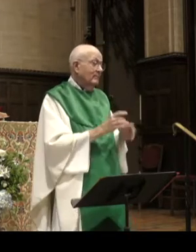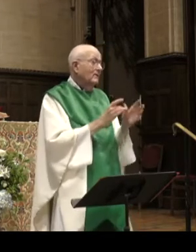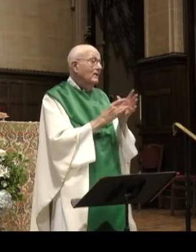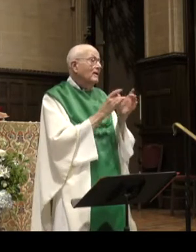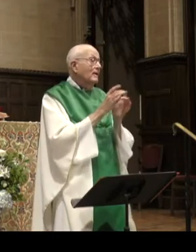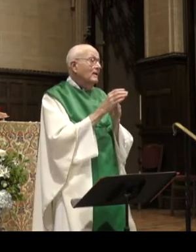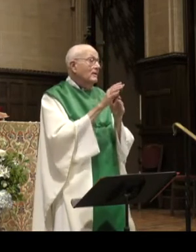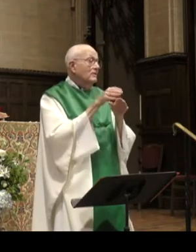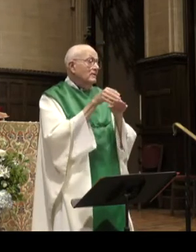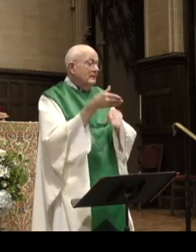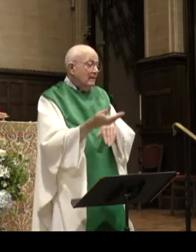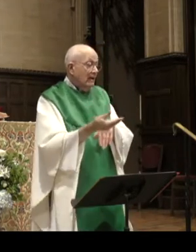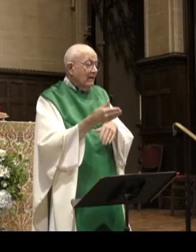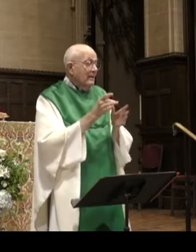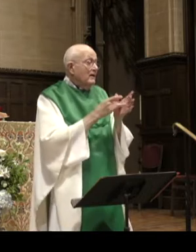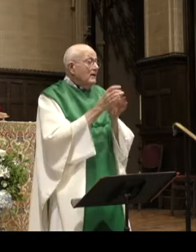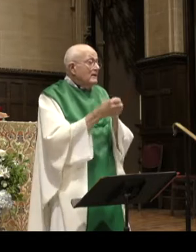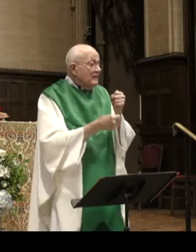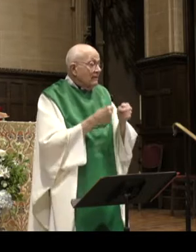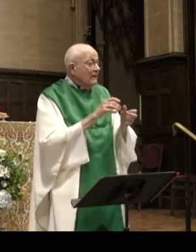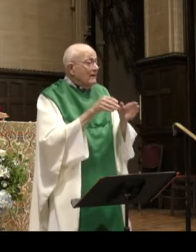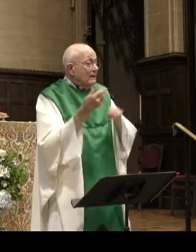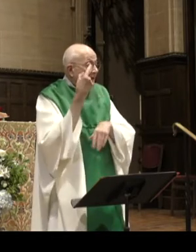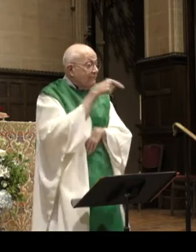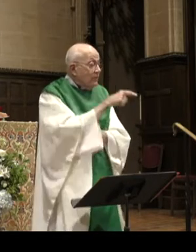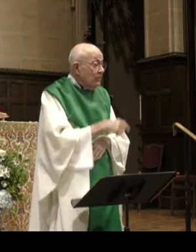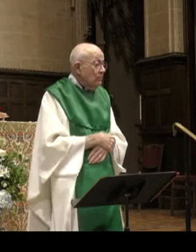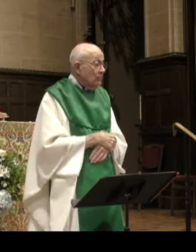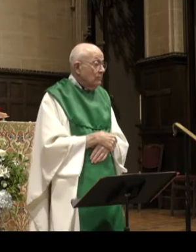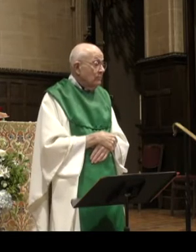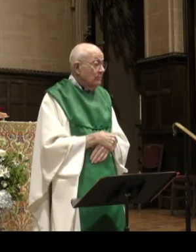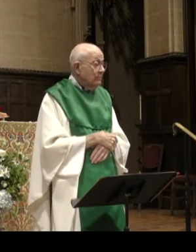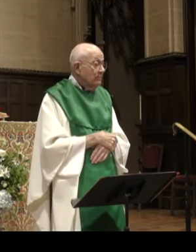Nothing will kill you. Jesus died and suffered for you.